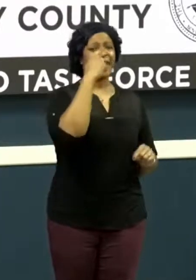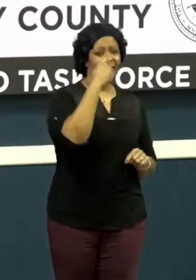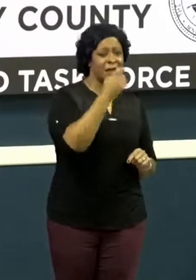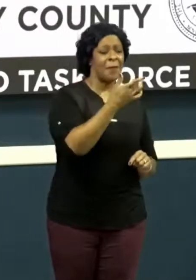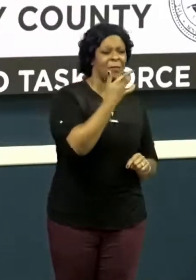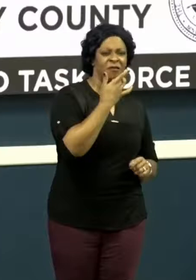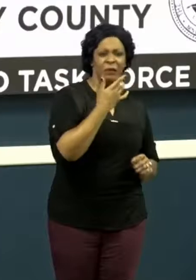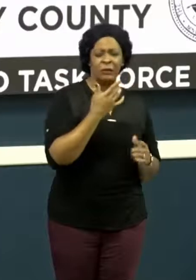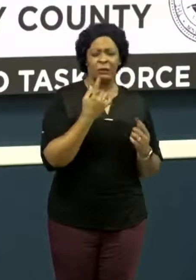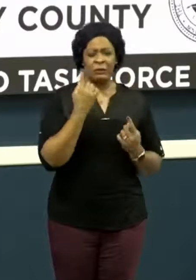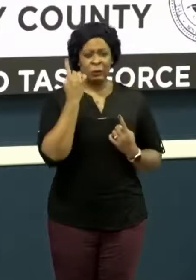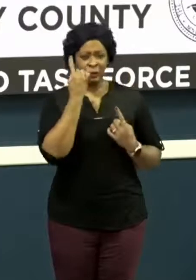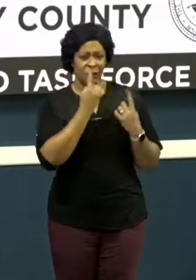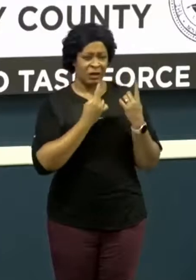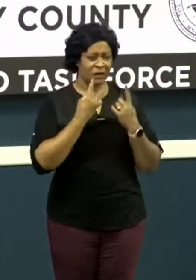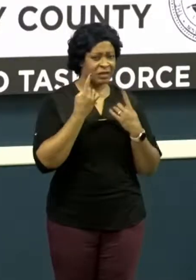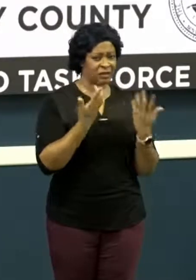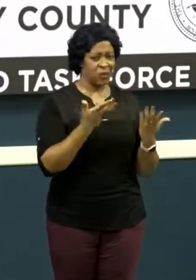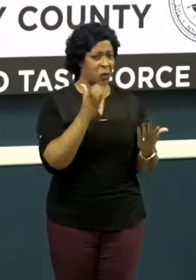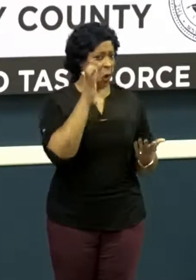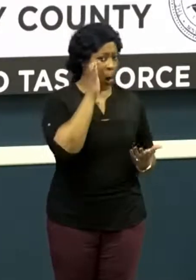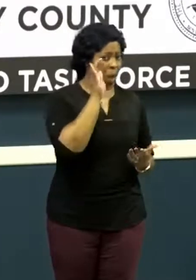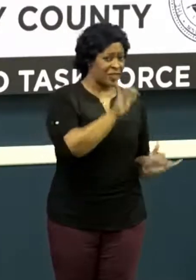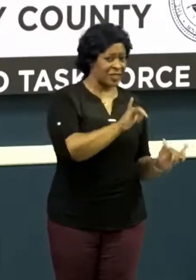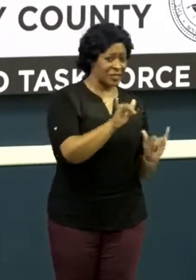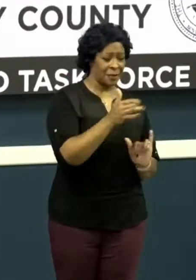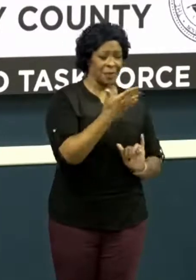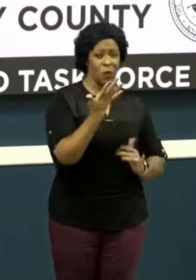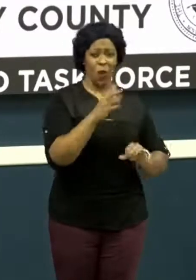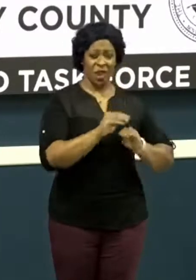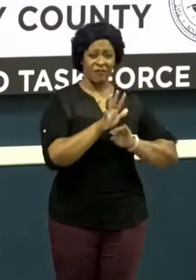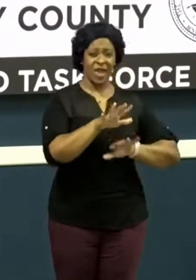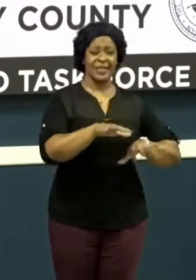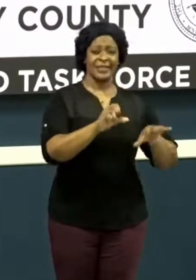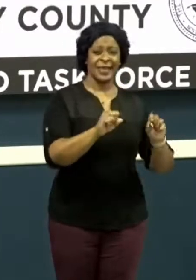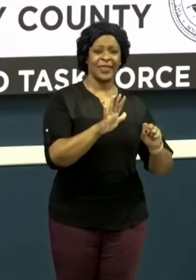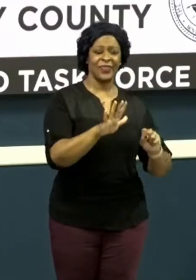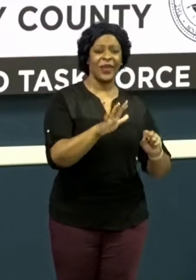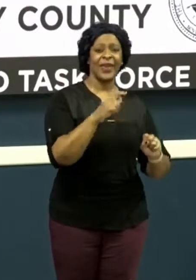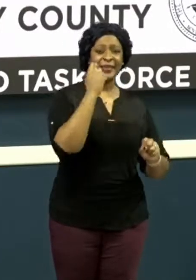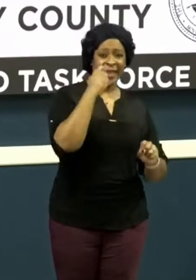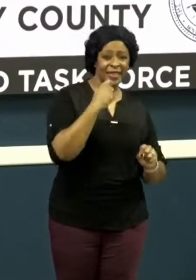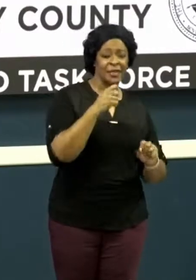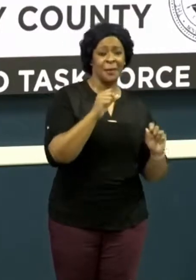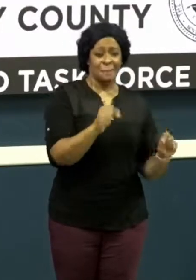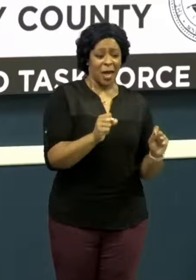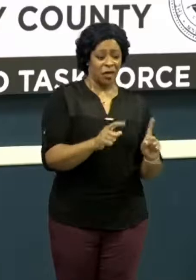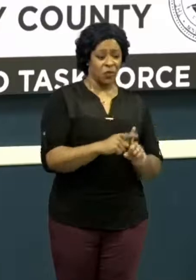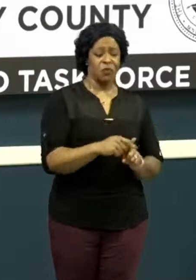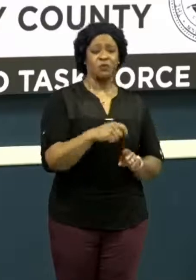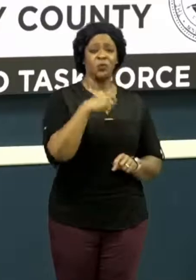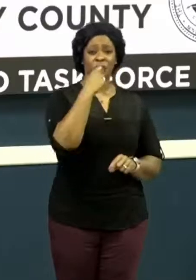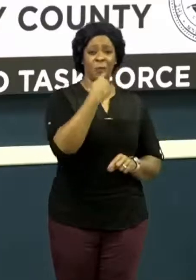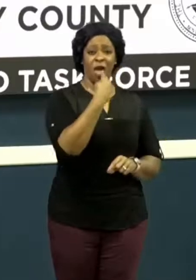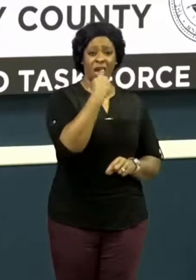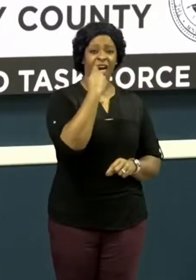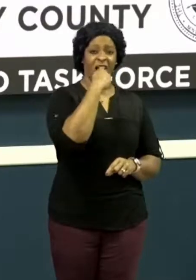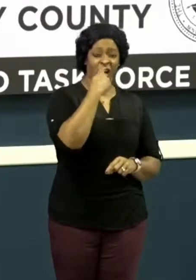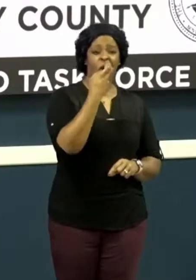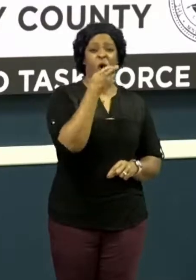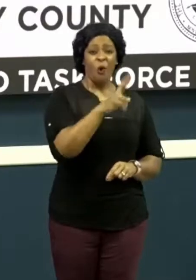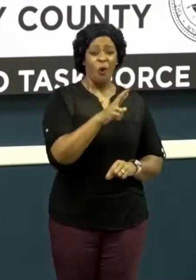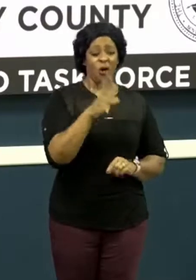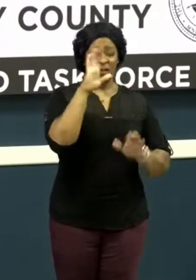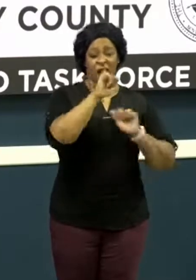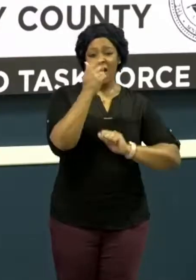just wondering, if you've heard that and what the advice is to people who are taking these tests. Is it possible for them to swab their throats for a sample, or should they seek